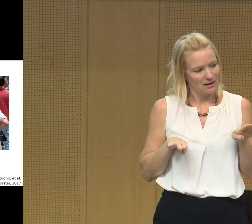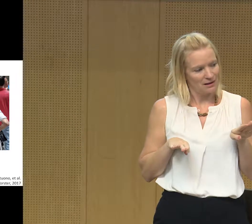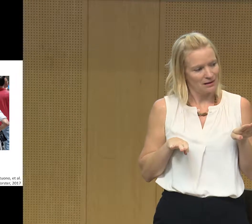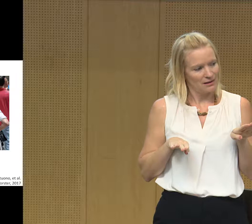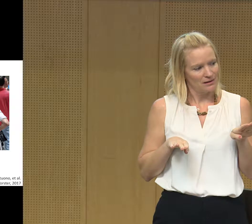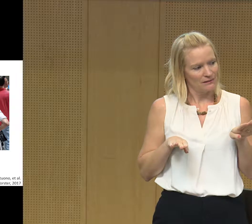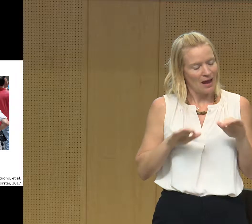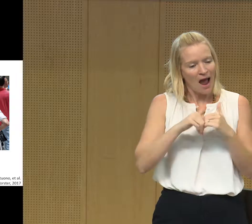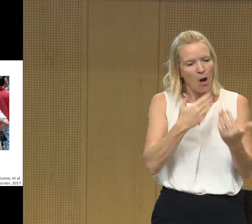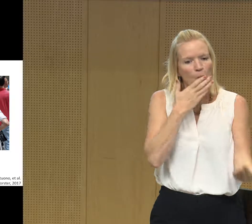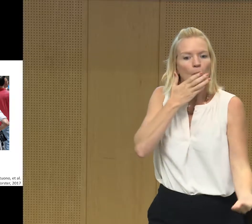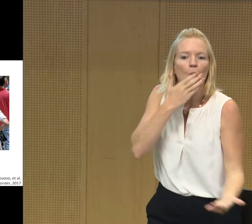The point is,